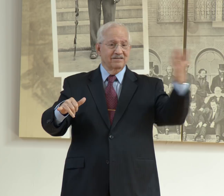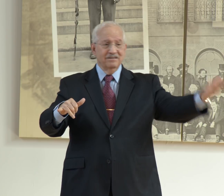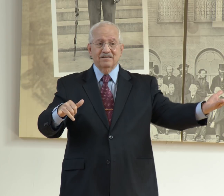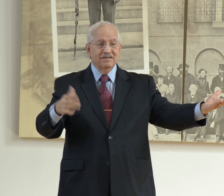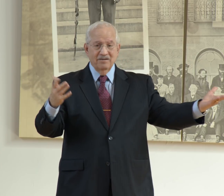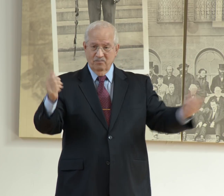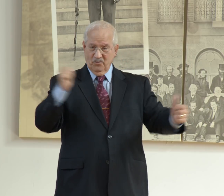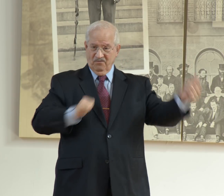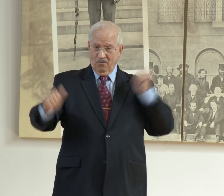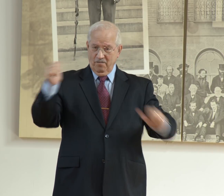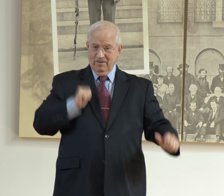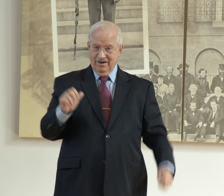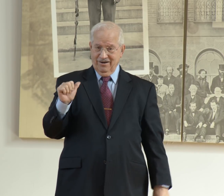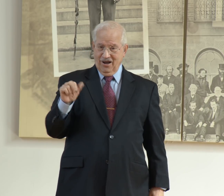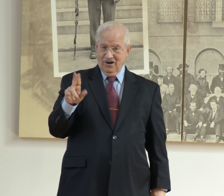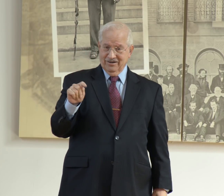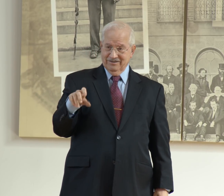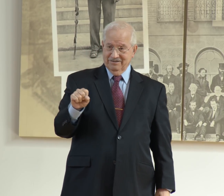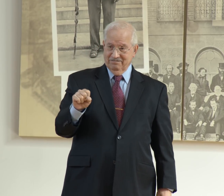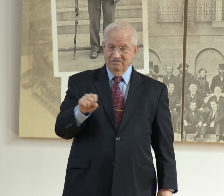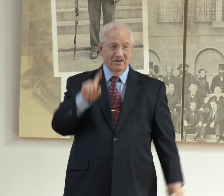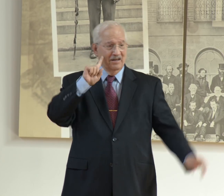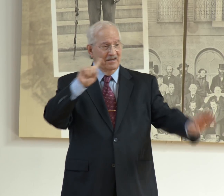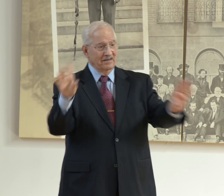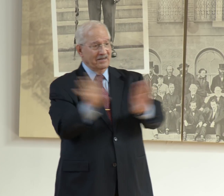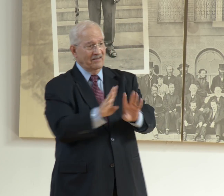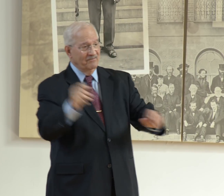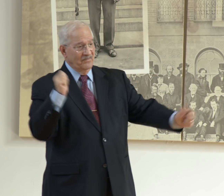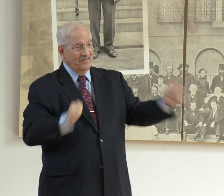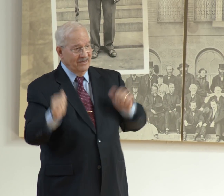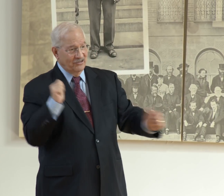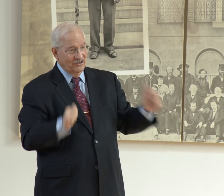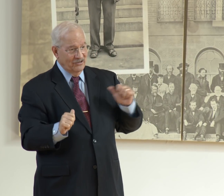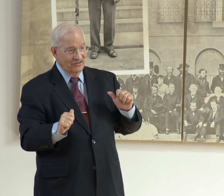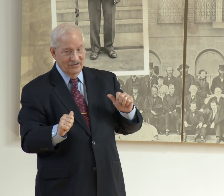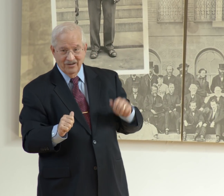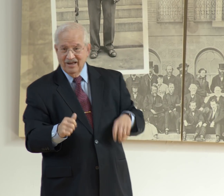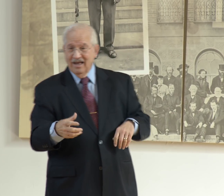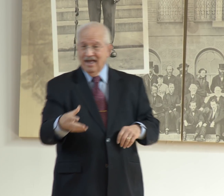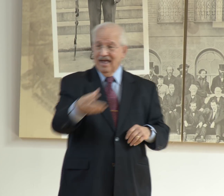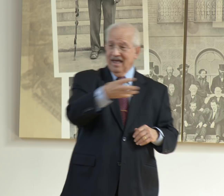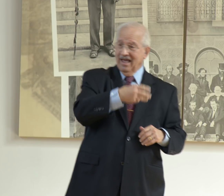He has left an enormous legacy for the performing arts